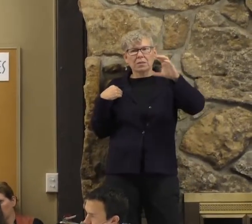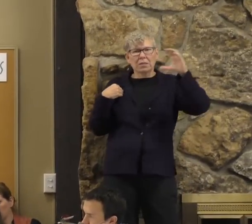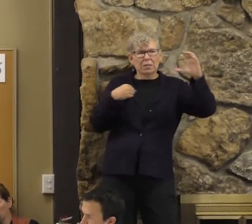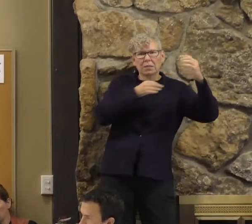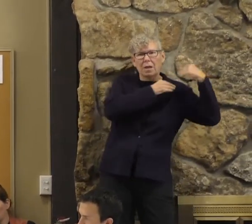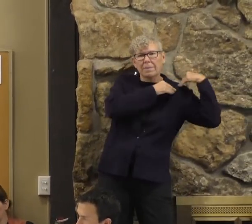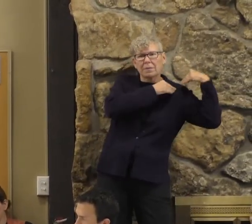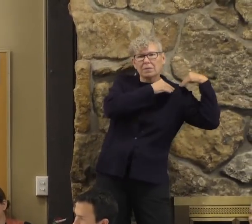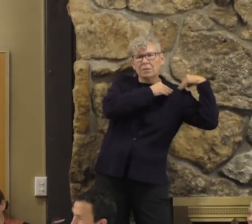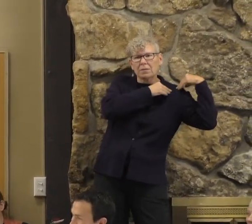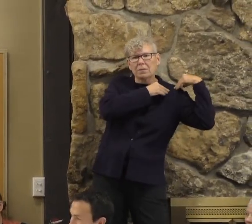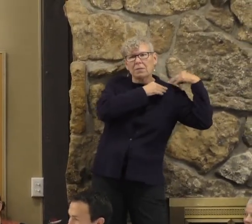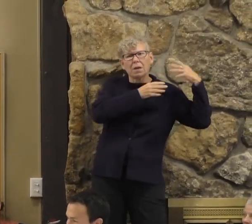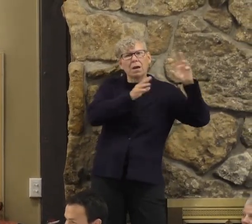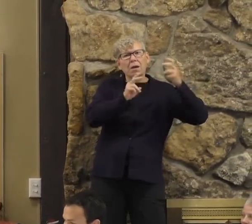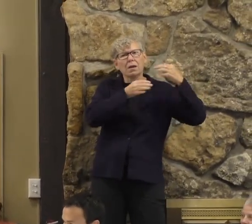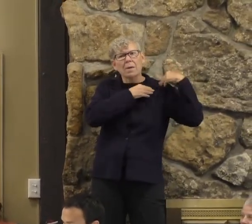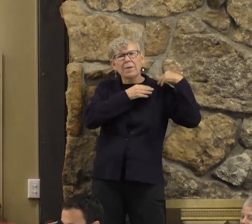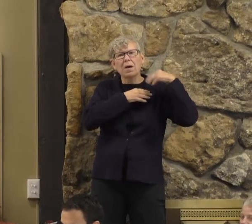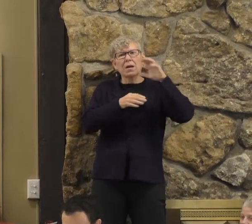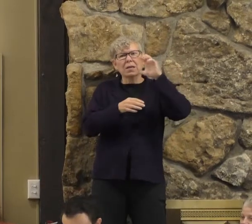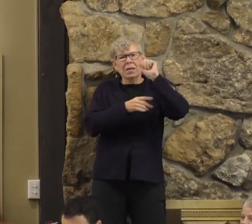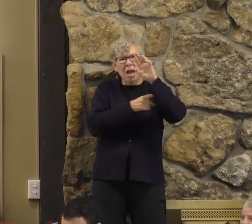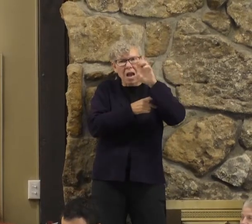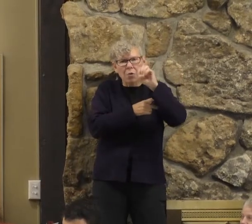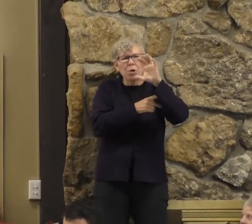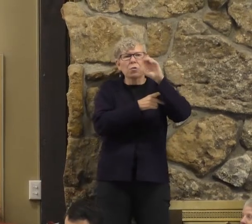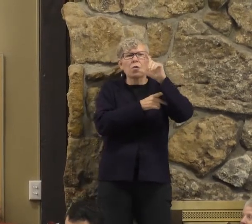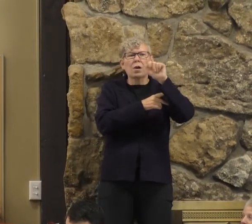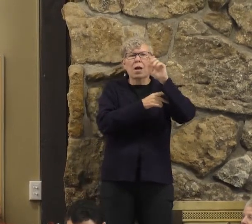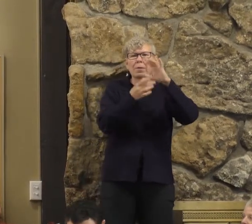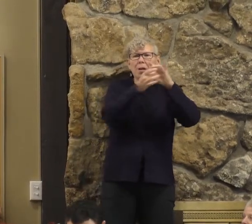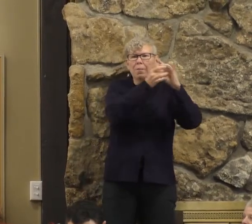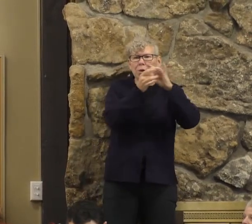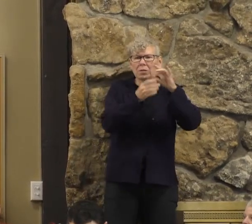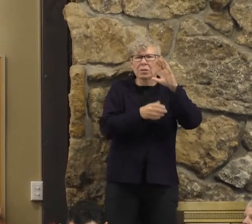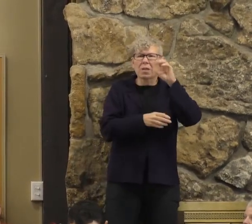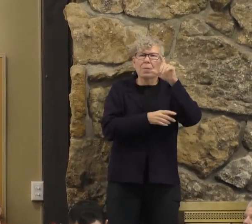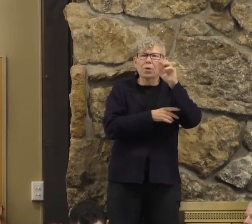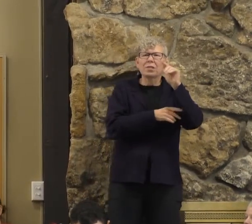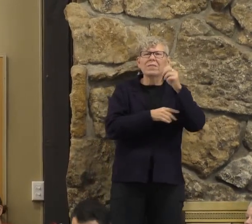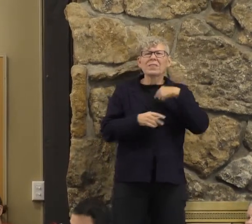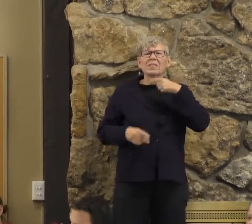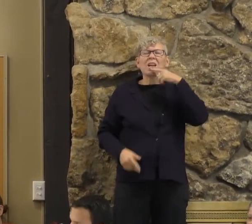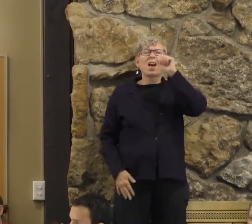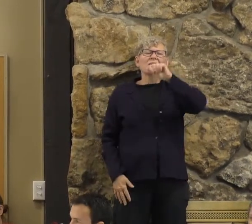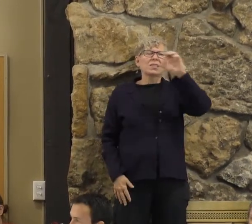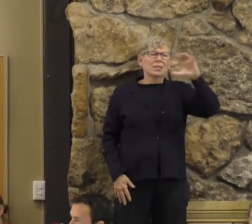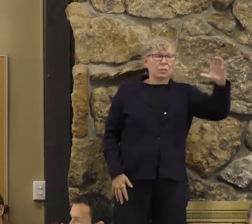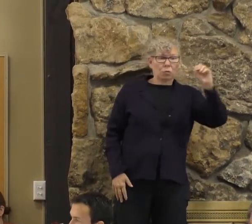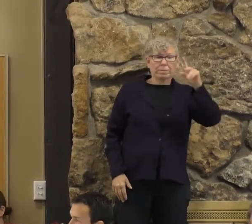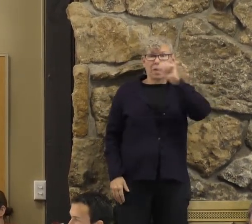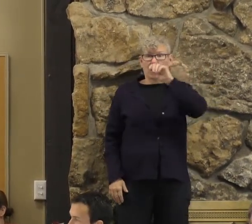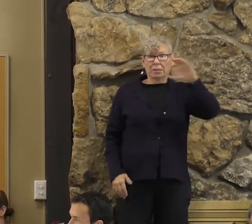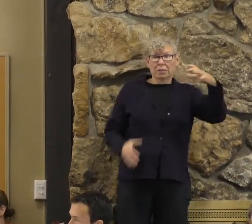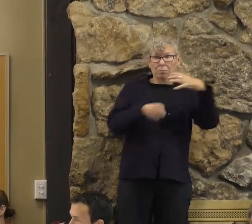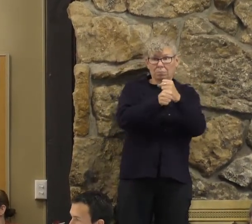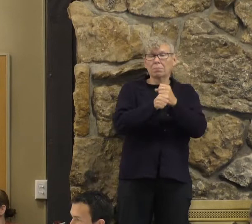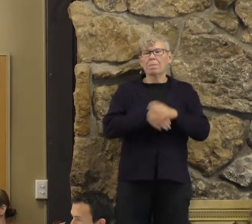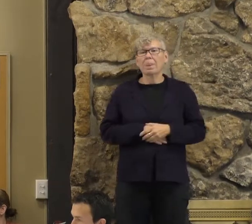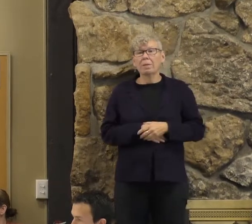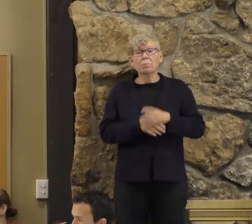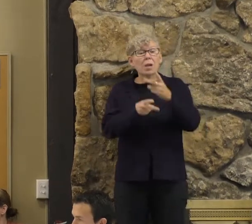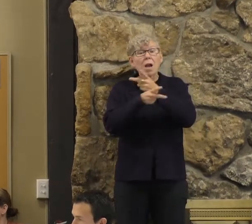Accountable Care Collaborative. That's a mouthful, so we just say the ACC. But basically, a care coordinator is a person that